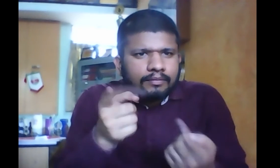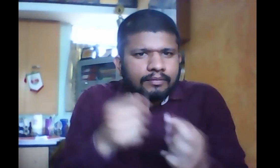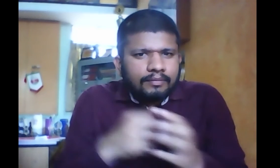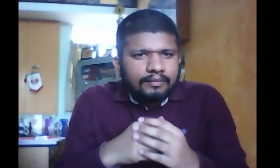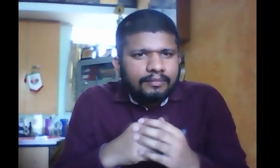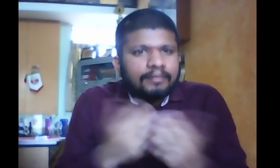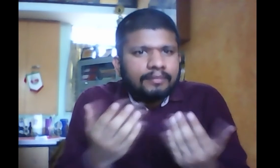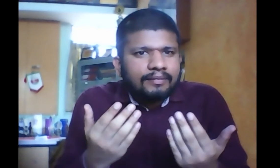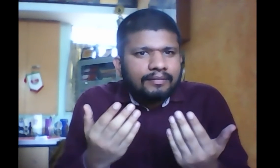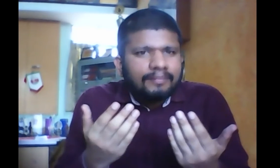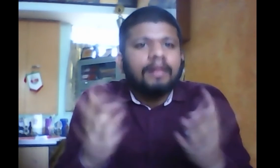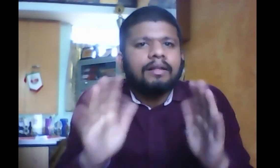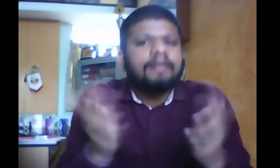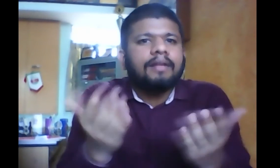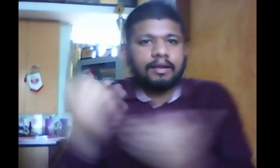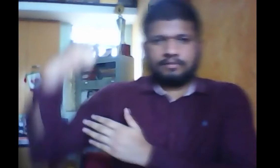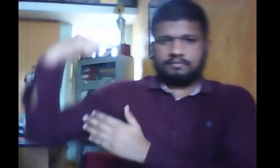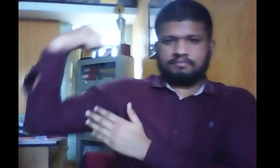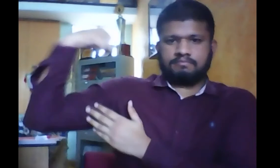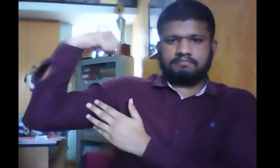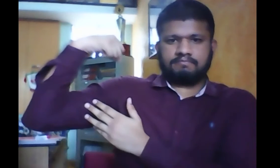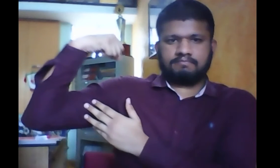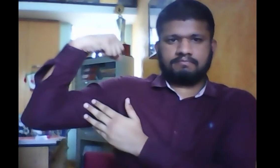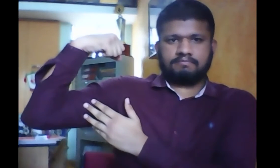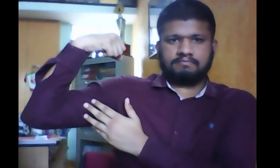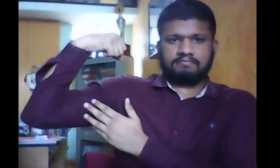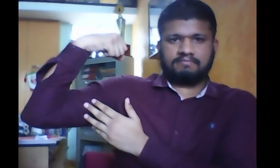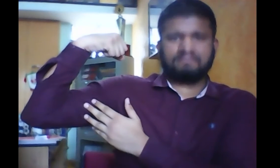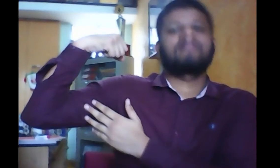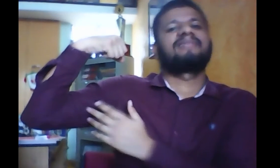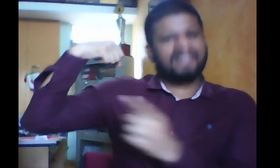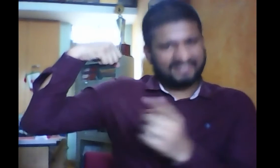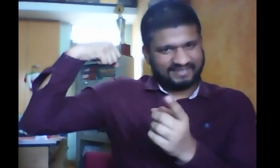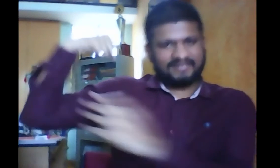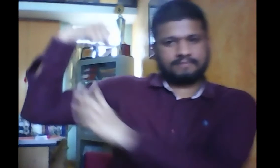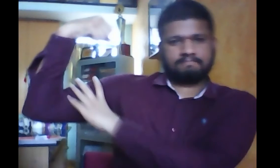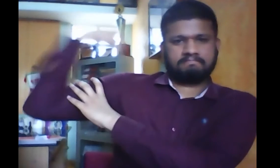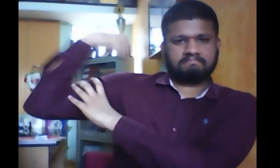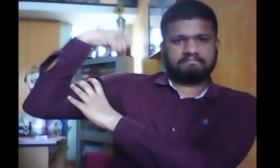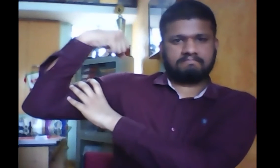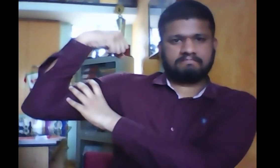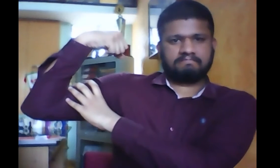What is the sign? Can you guess? Strong. Yes. Right.